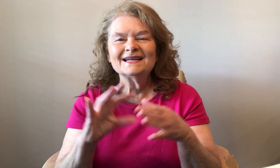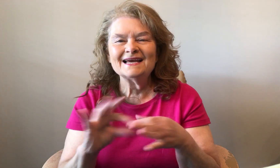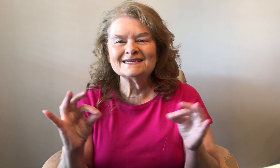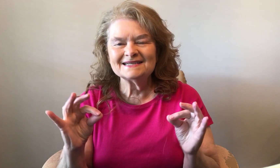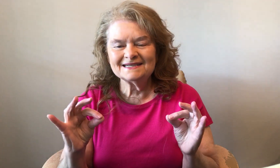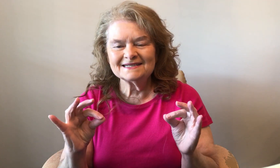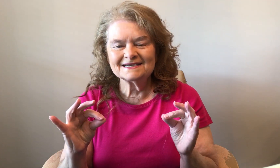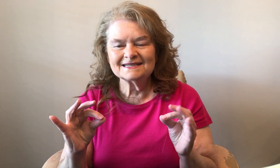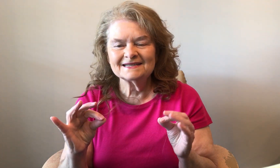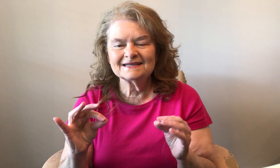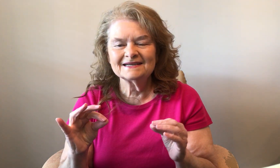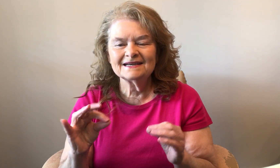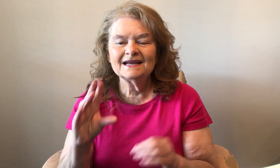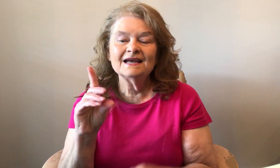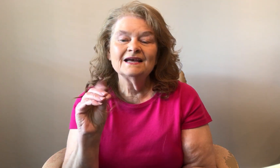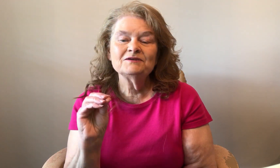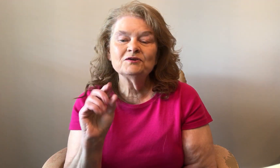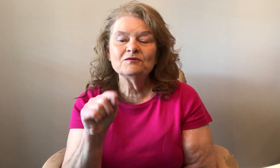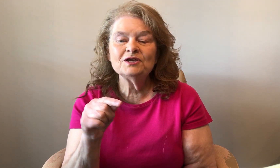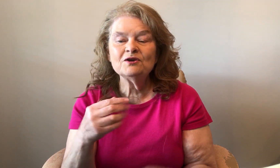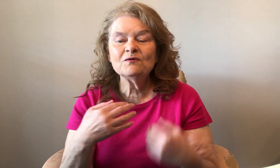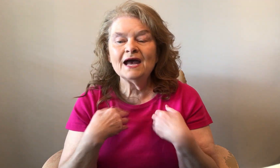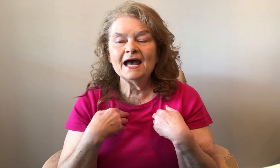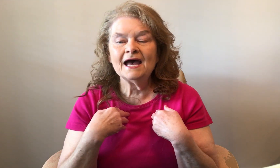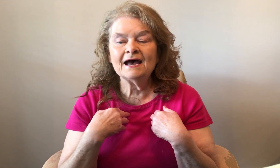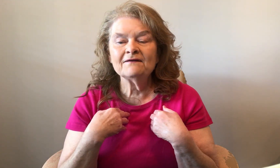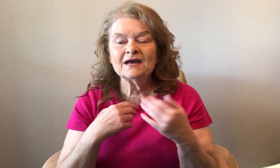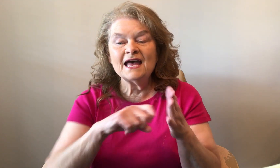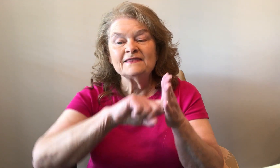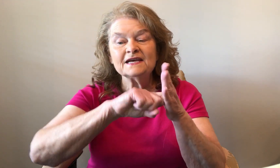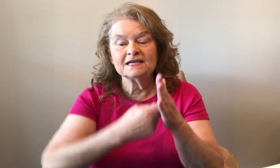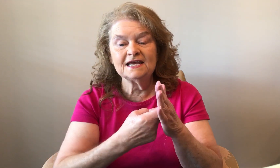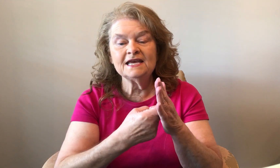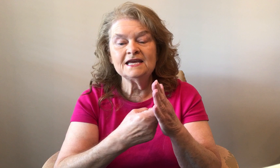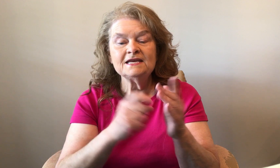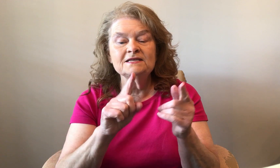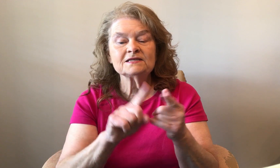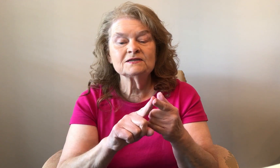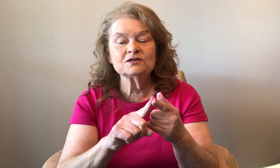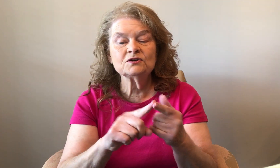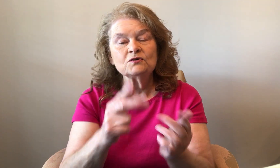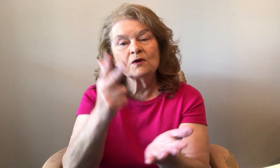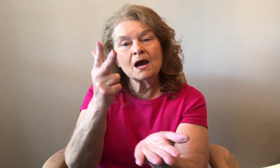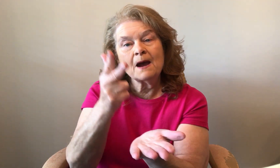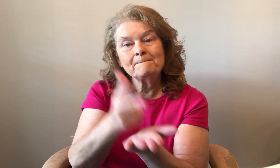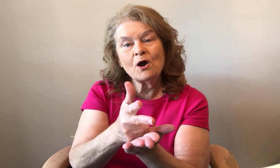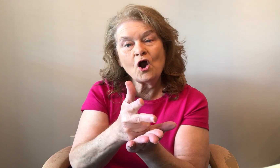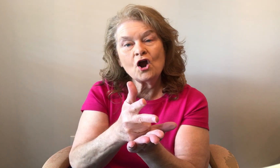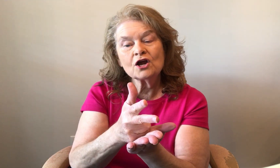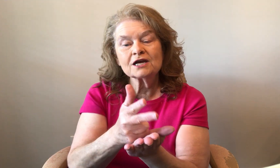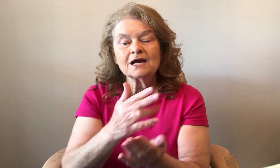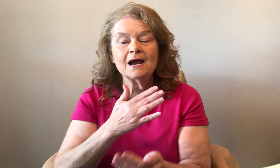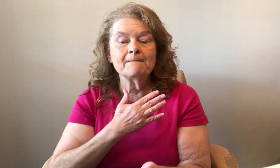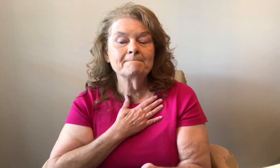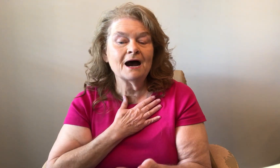Last sentence. Do you have the keys to park